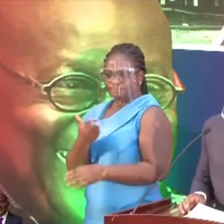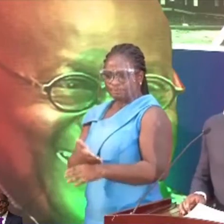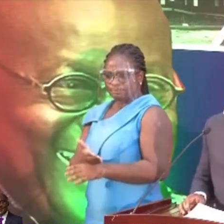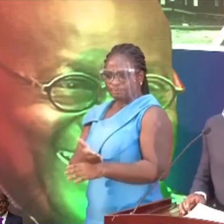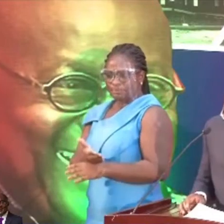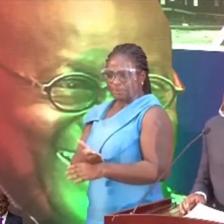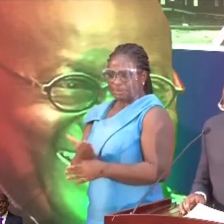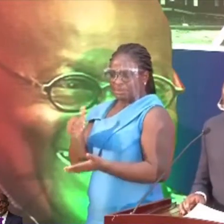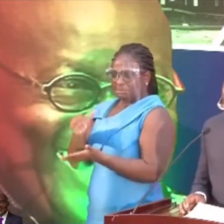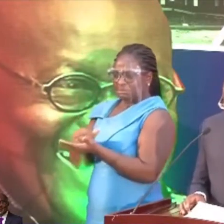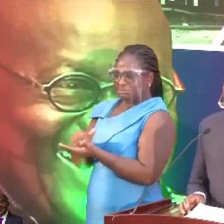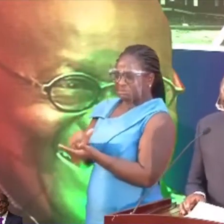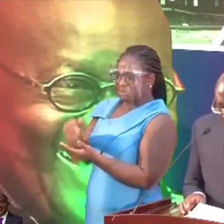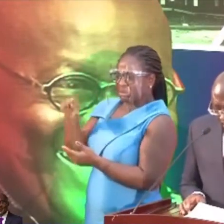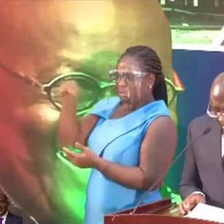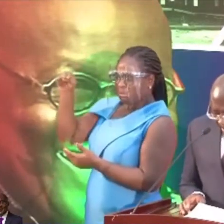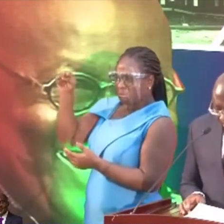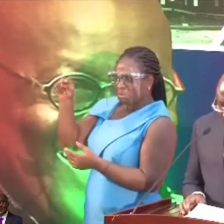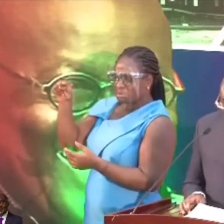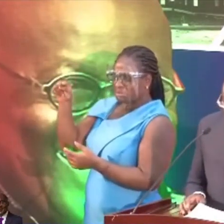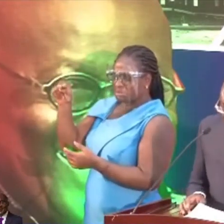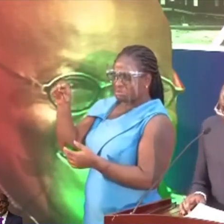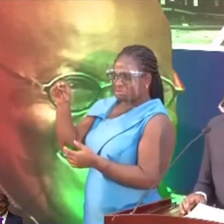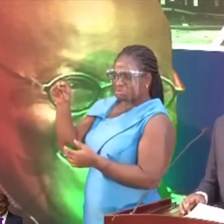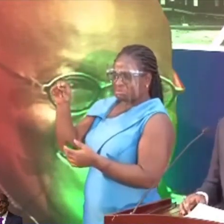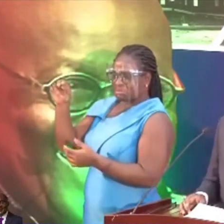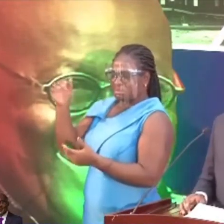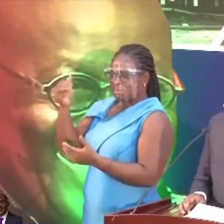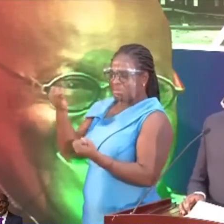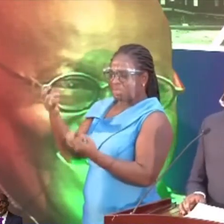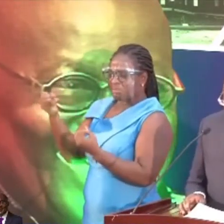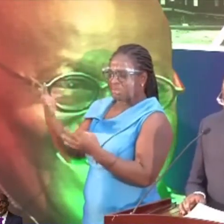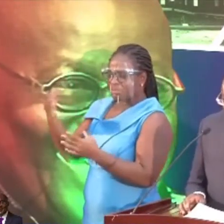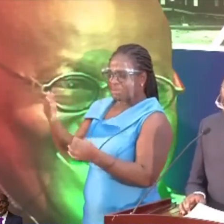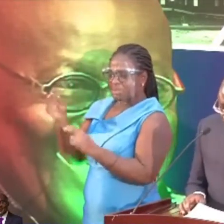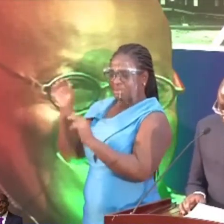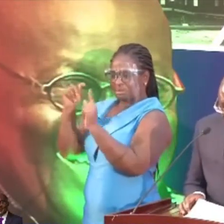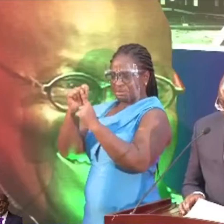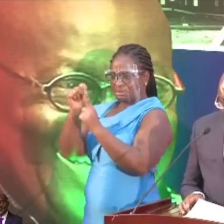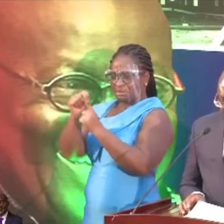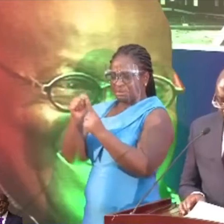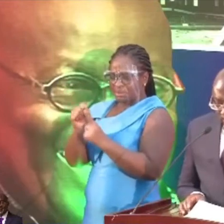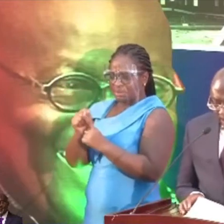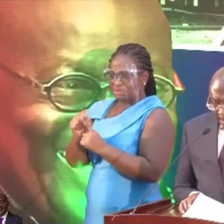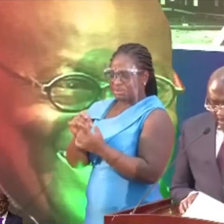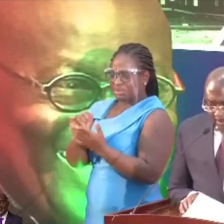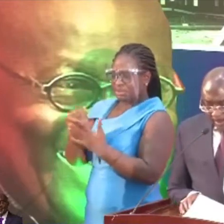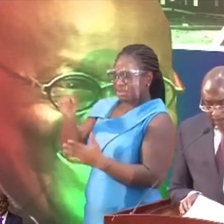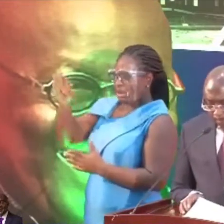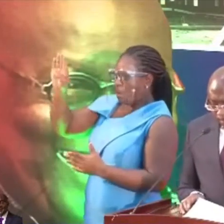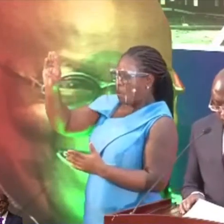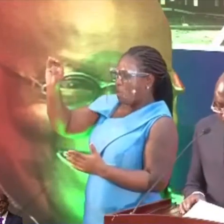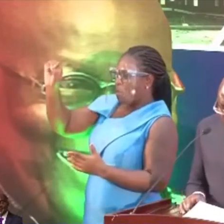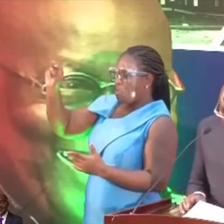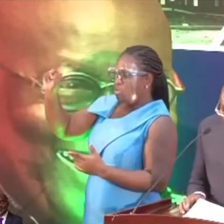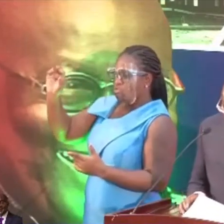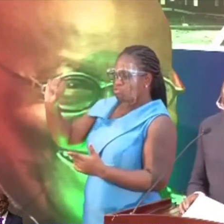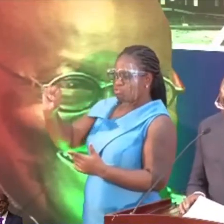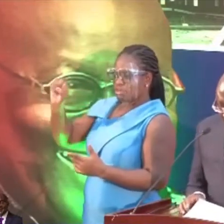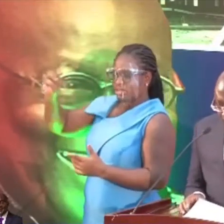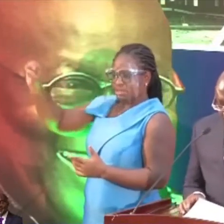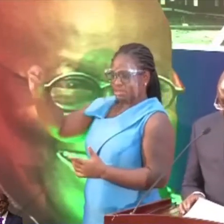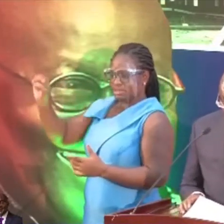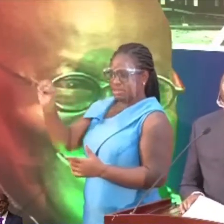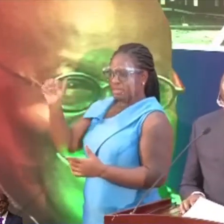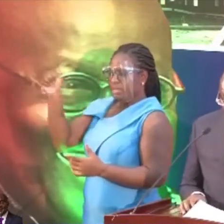in Bronsanko, Asiri, Jankufa, Prang, and Dotuba in the Bono East, Bono and